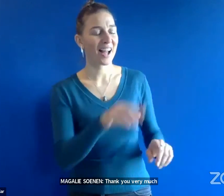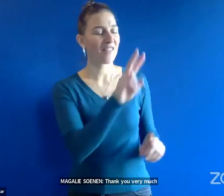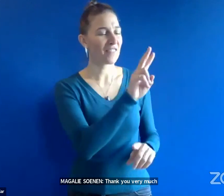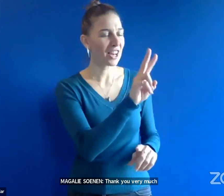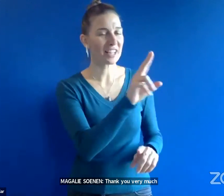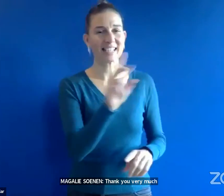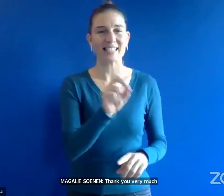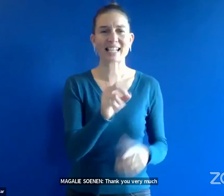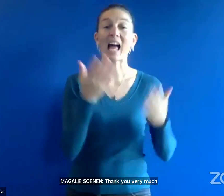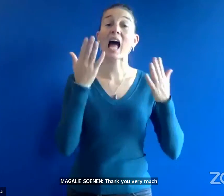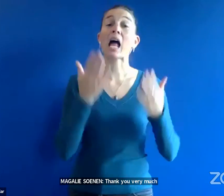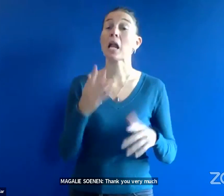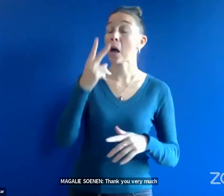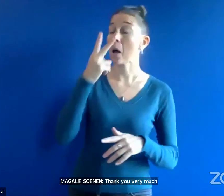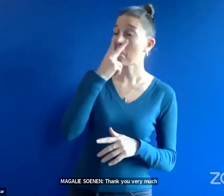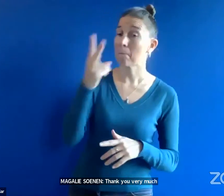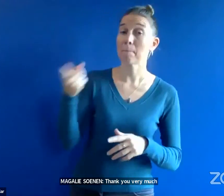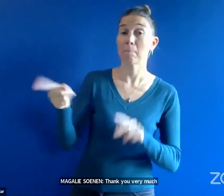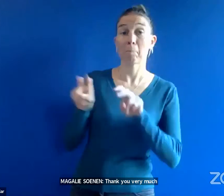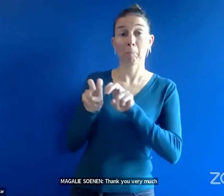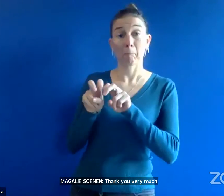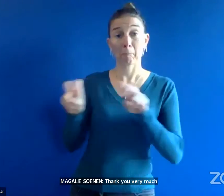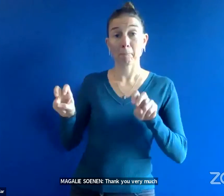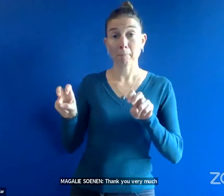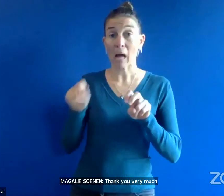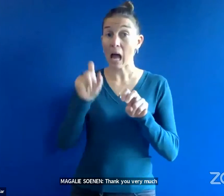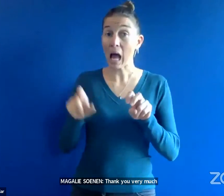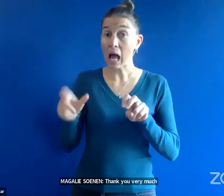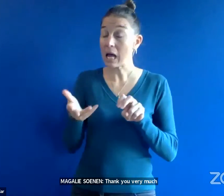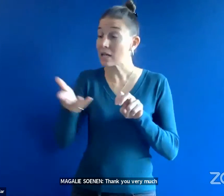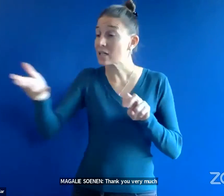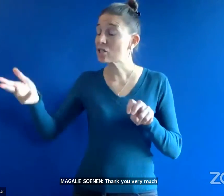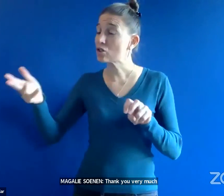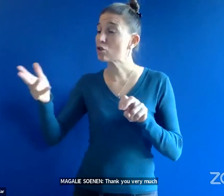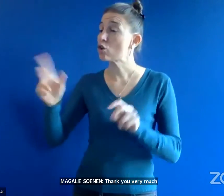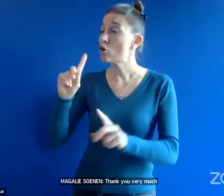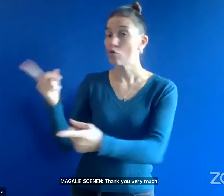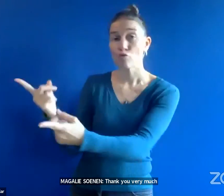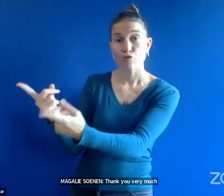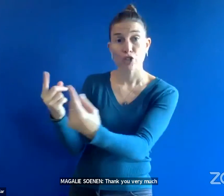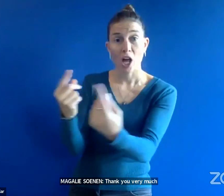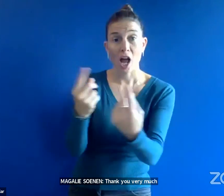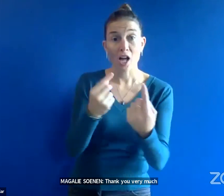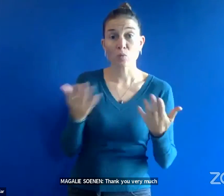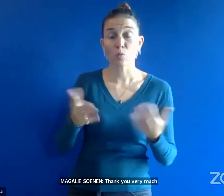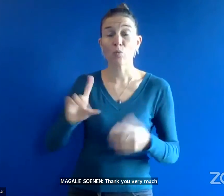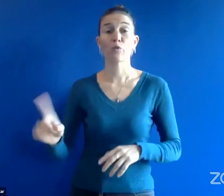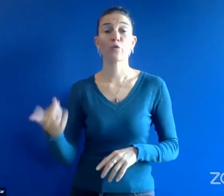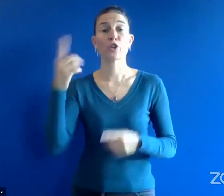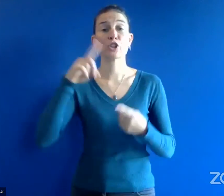of reactions from our panel to these results. And first, I would like to give the floor to Elena.